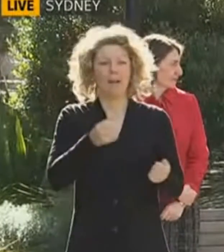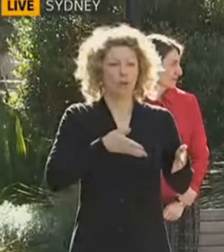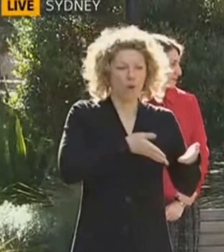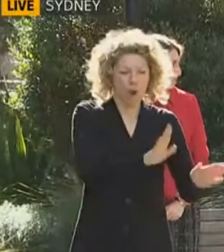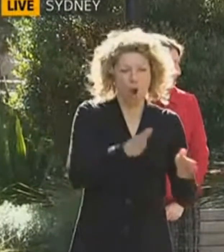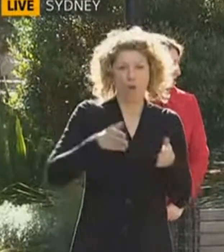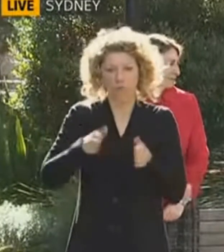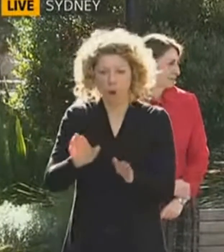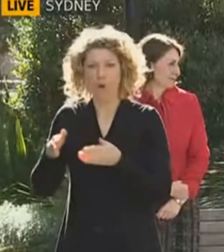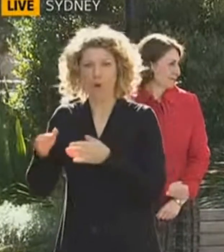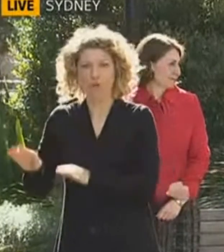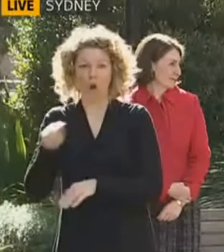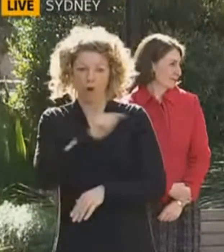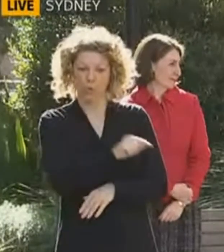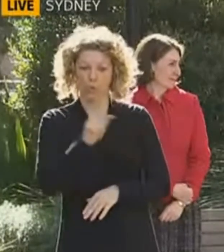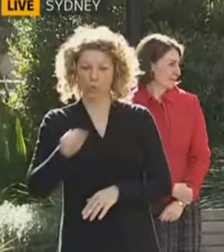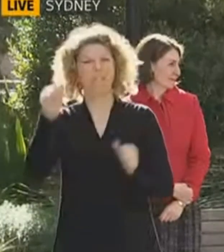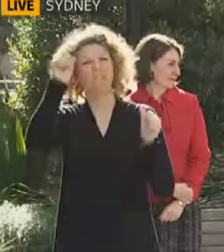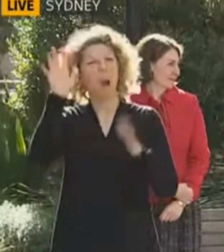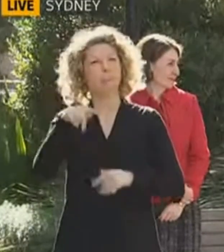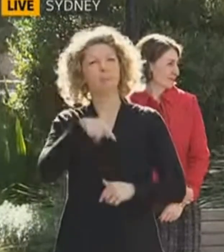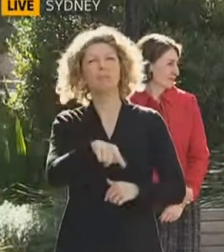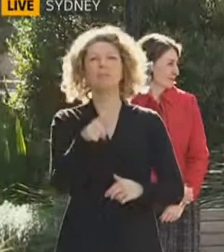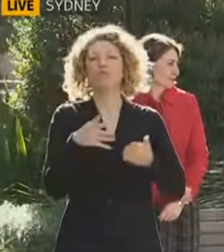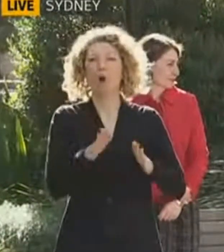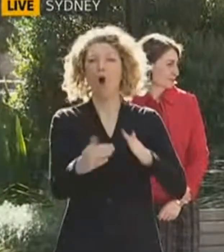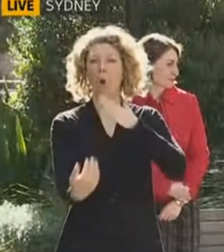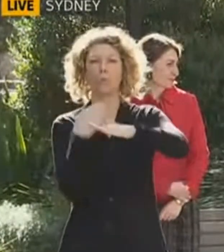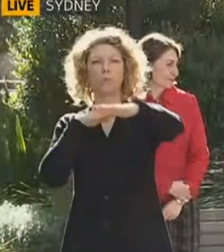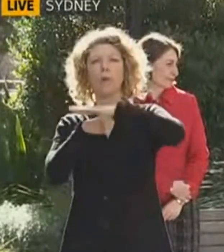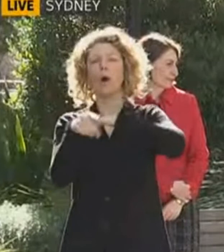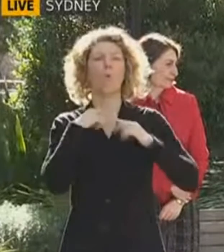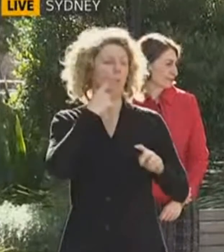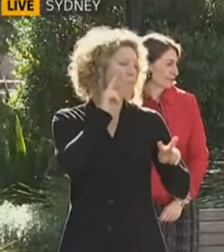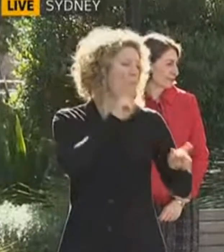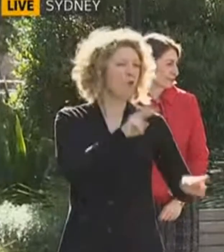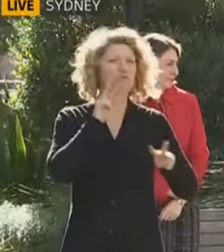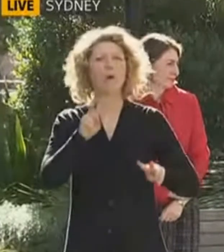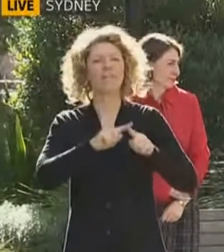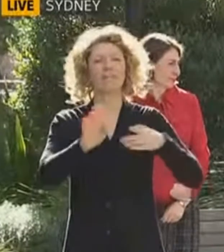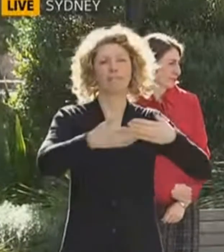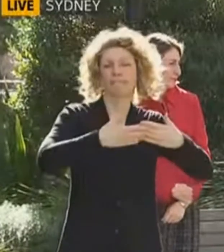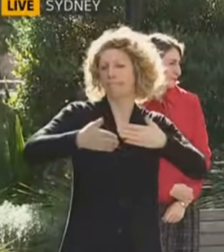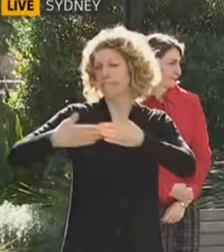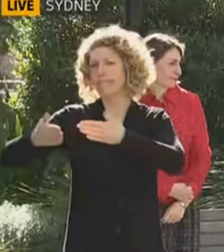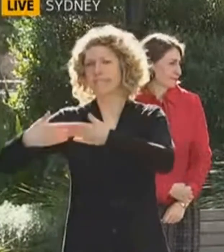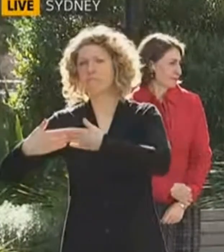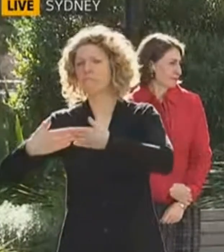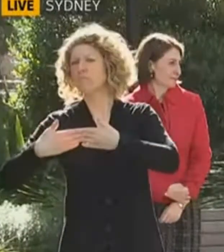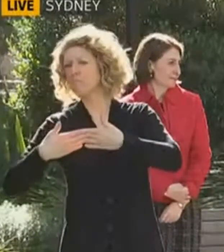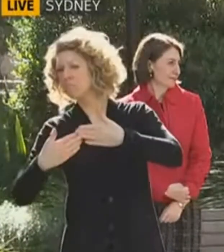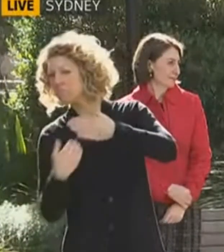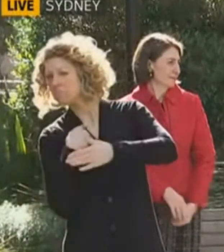roads, because we know that's where most of the vehicle traffic comes from. But nevertheless, there will be police, defence and other